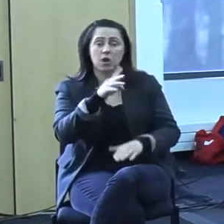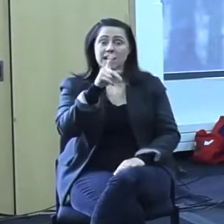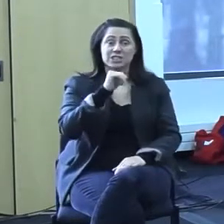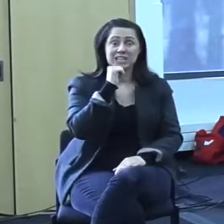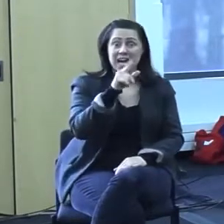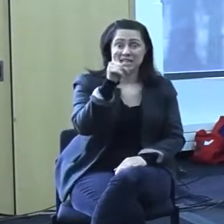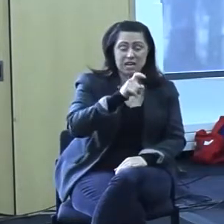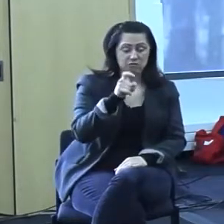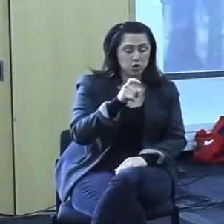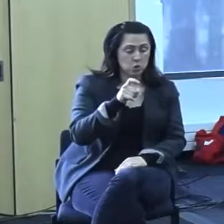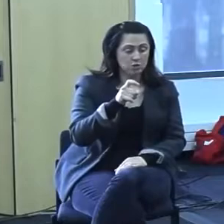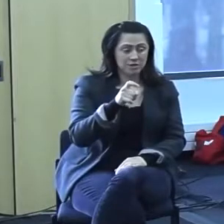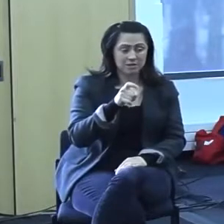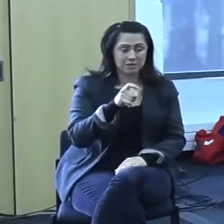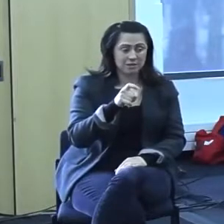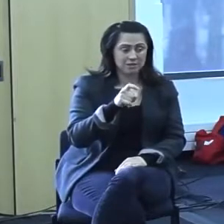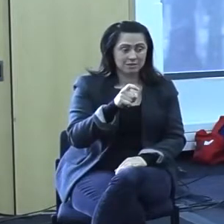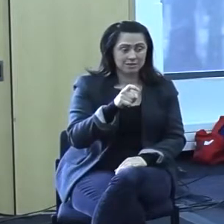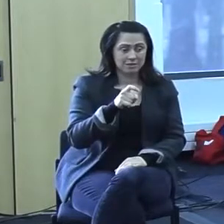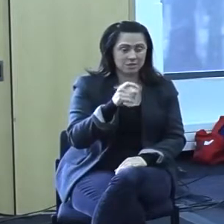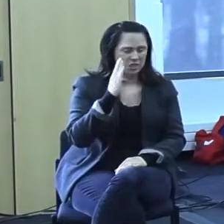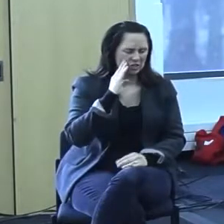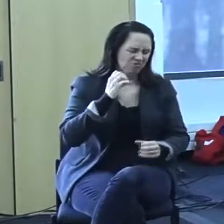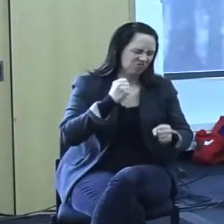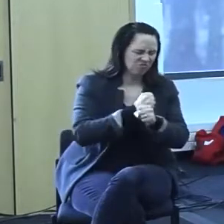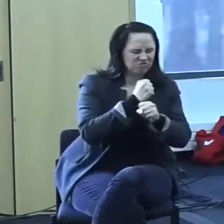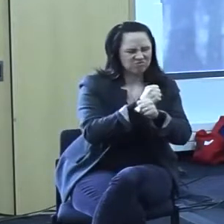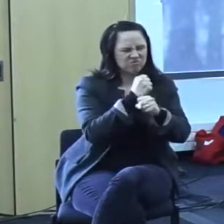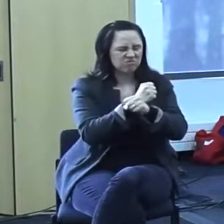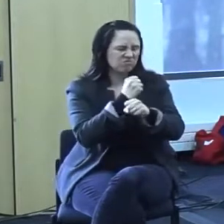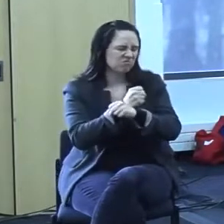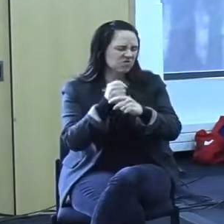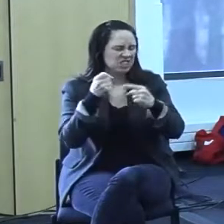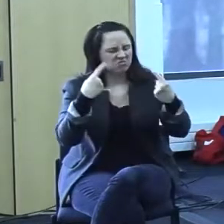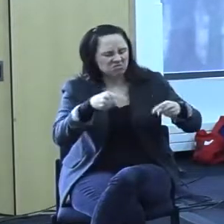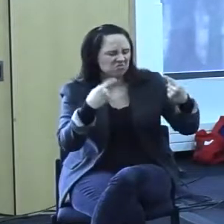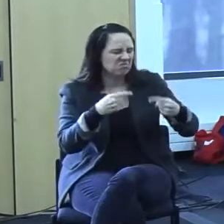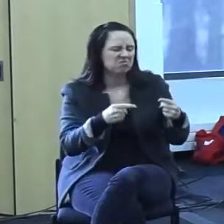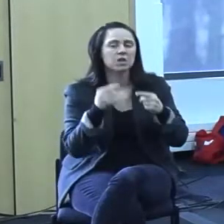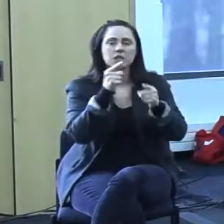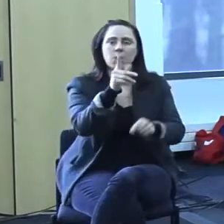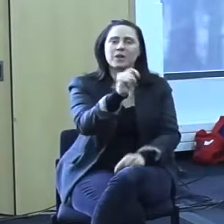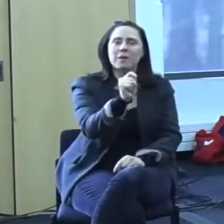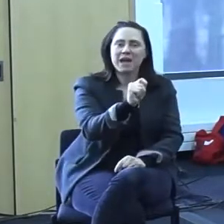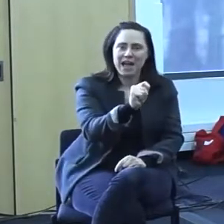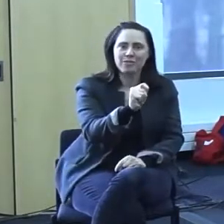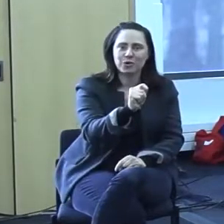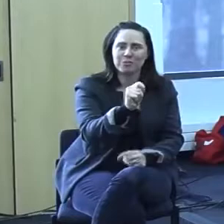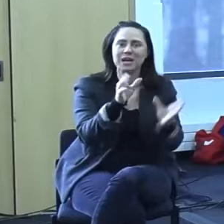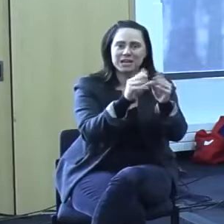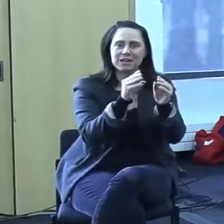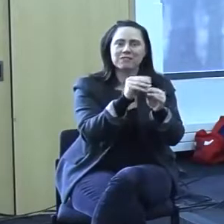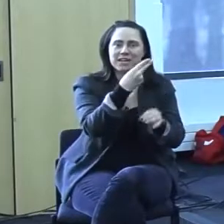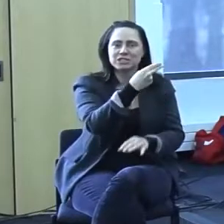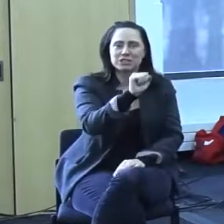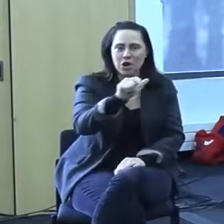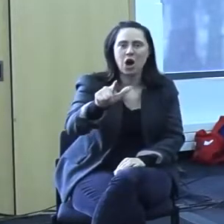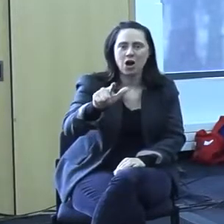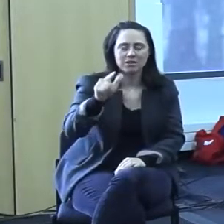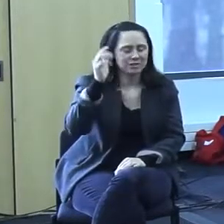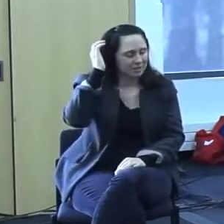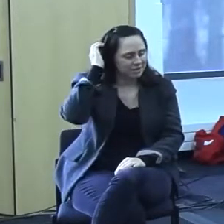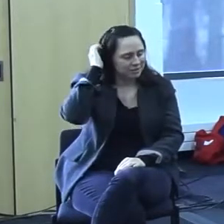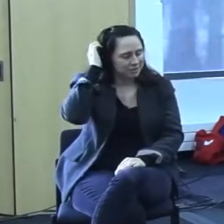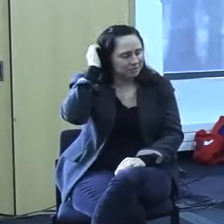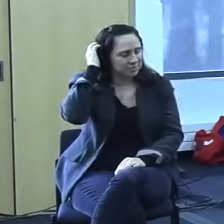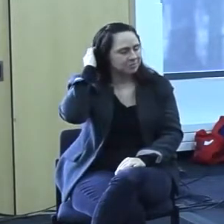to, bite tooth and nail to like go to the bathroom at a convention hall or something.